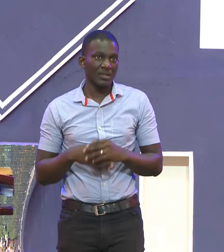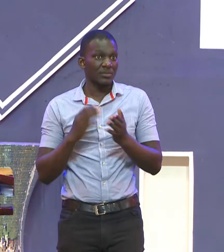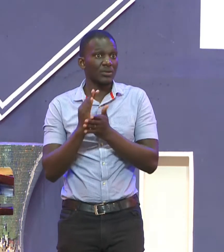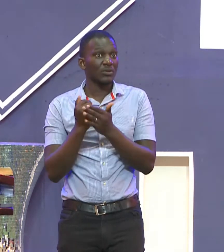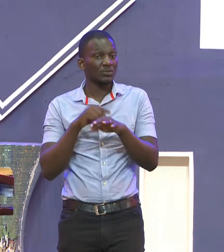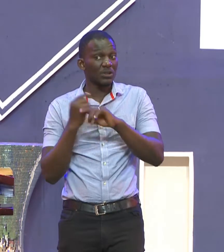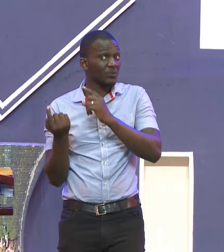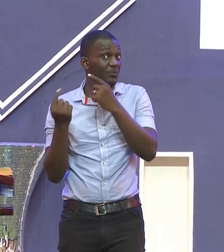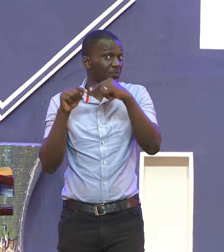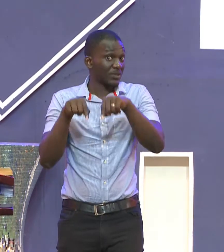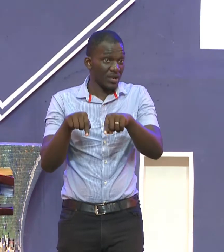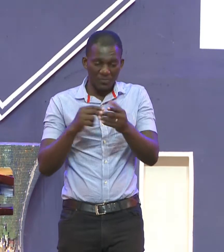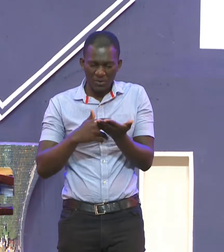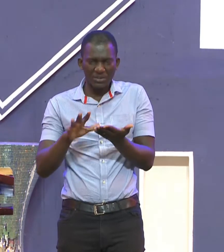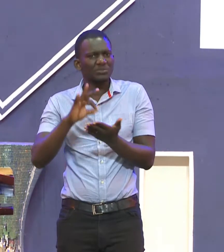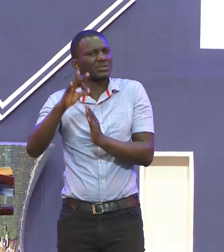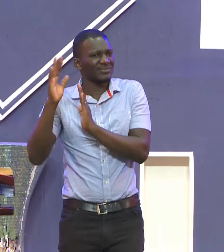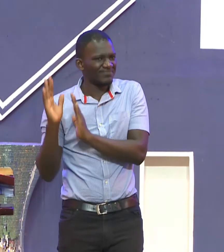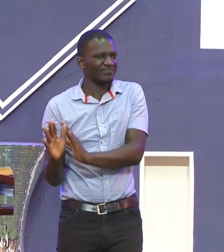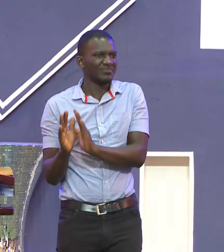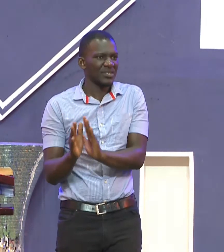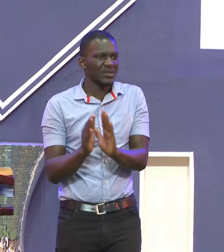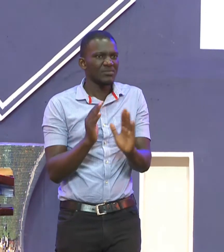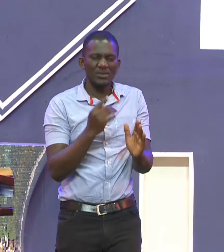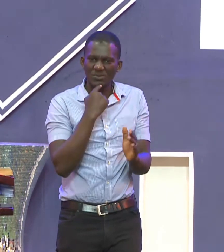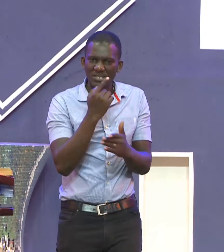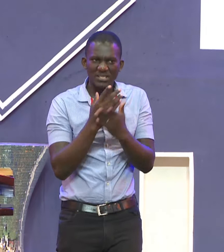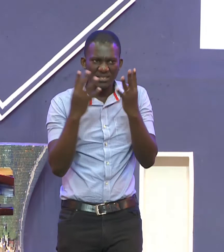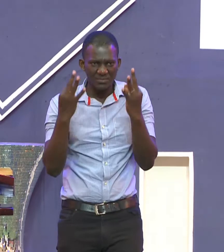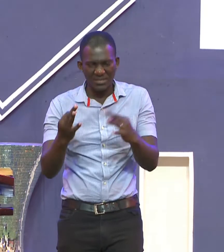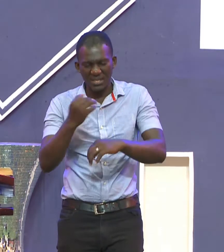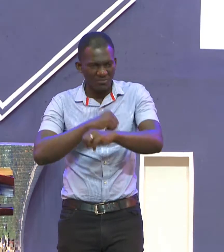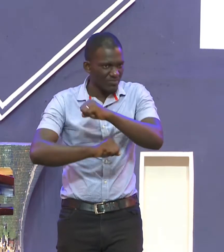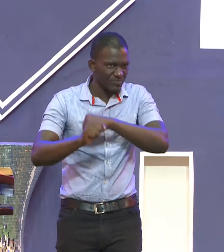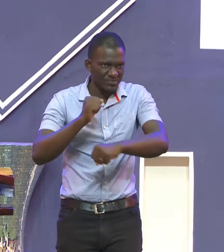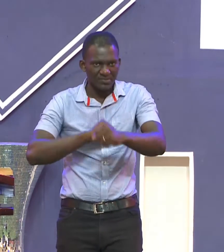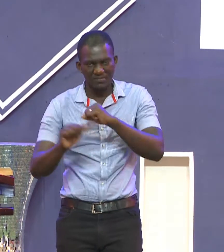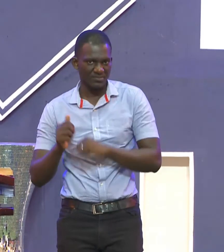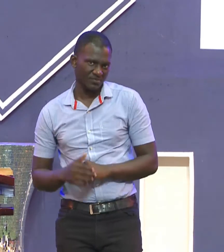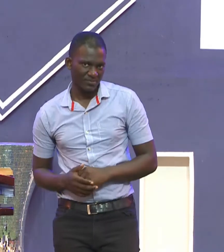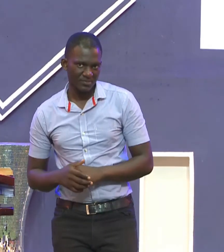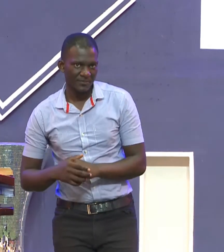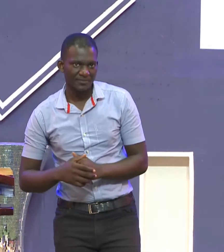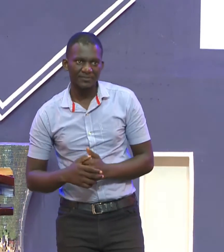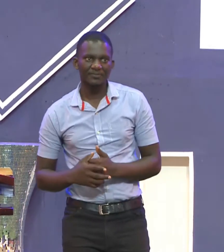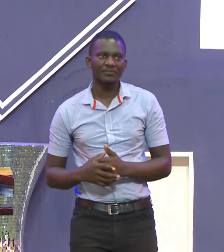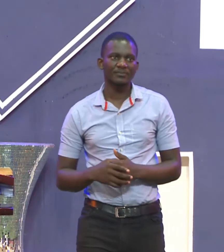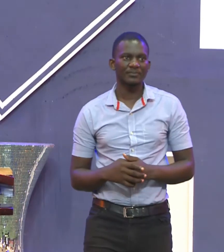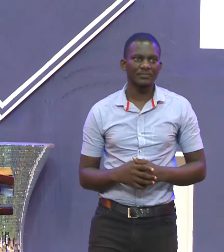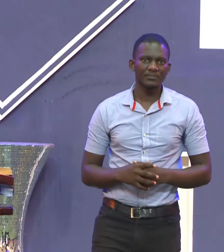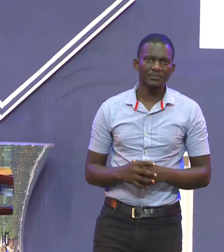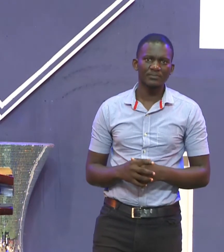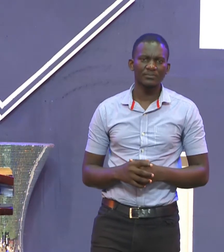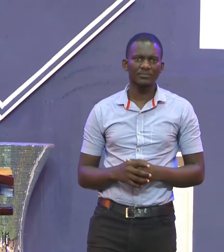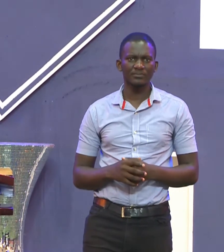tujja abatwetekedde okubako nekyatugamba okuteeka mu nkola. Because whenever we come, the Holy Spirit is ready for us